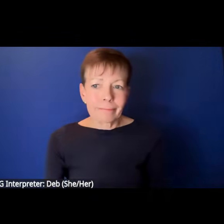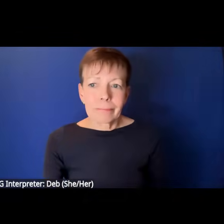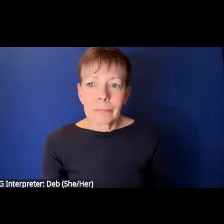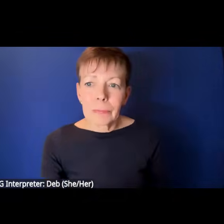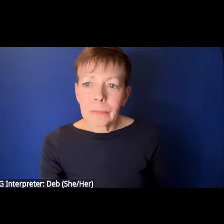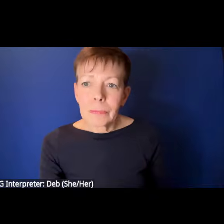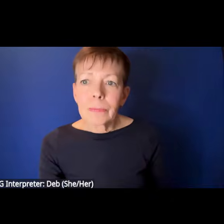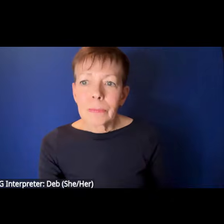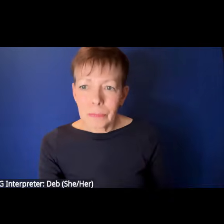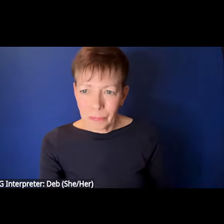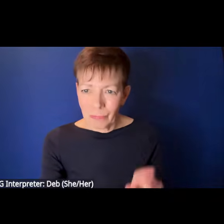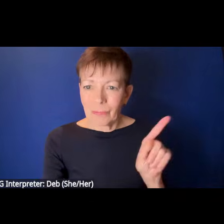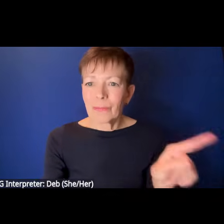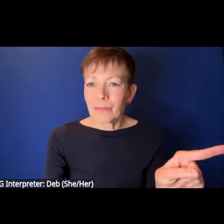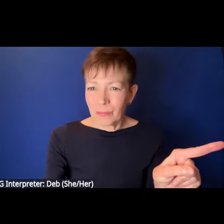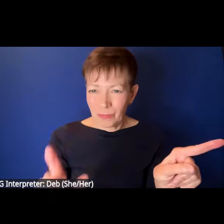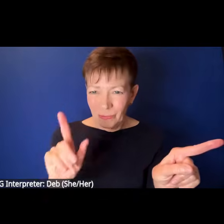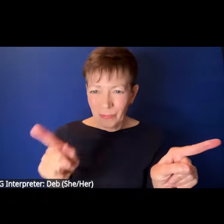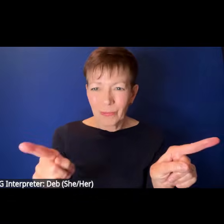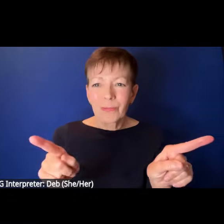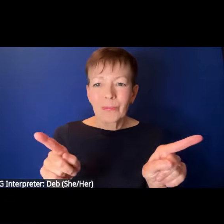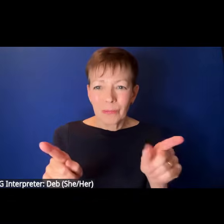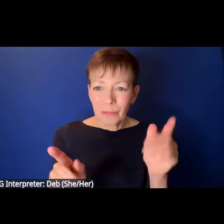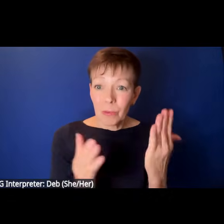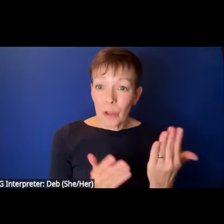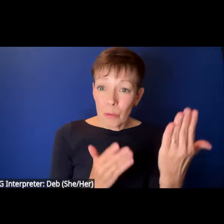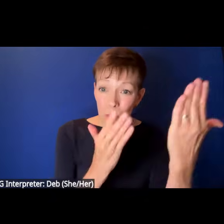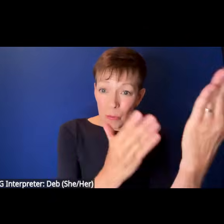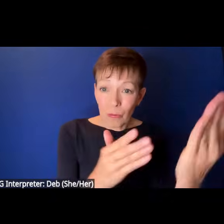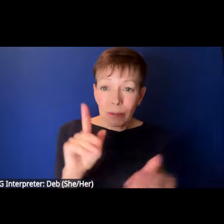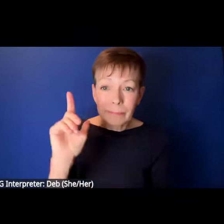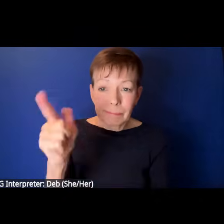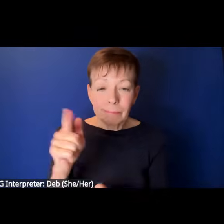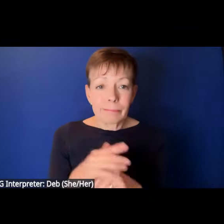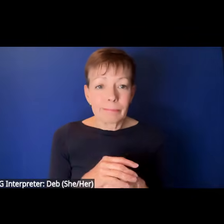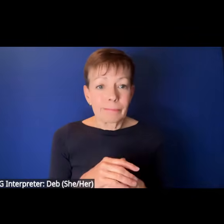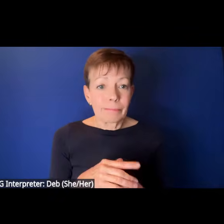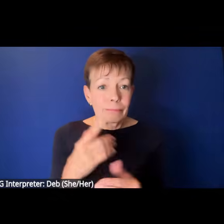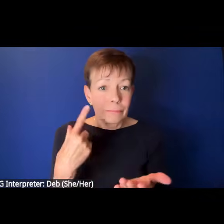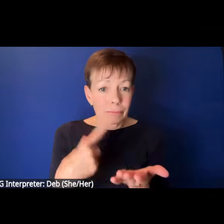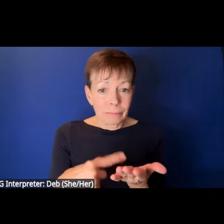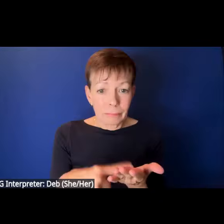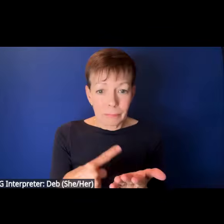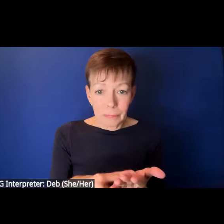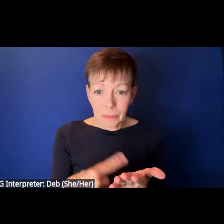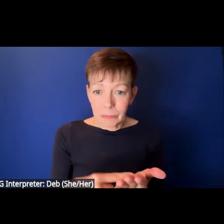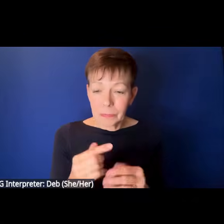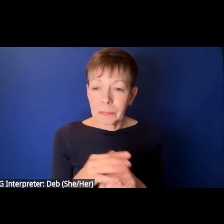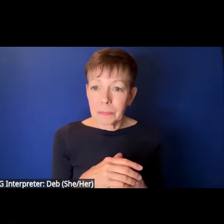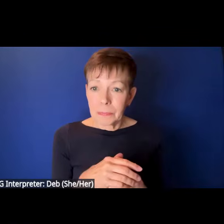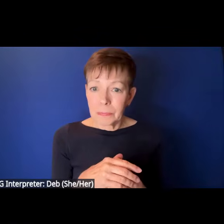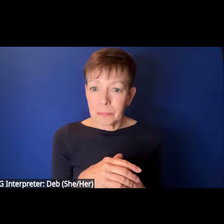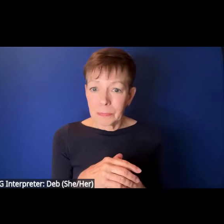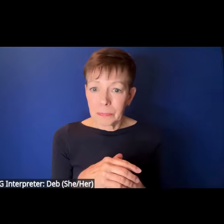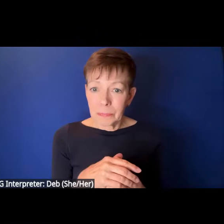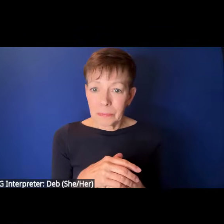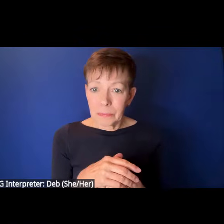Moved by Trustee Bio, seconded by Trustee Daniel. Any discussion? First, I'm going to turn to our partners.